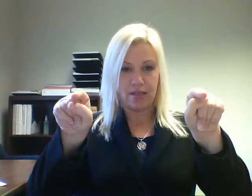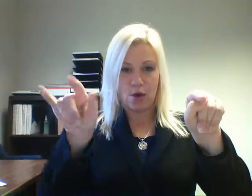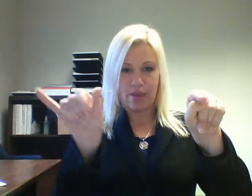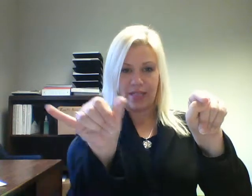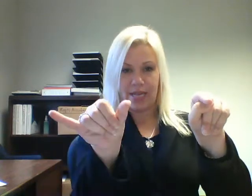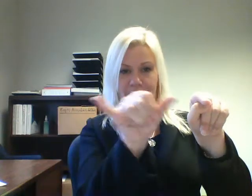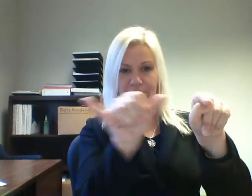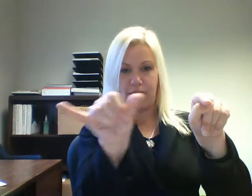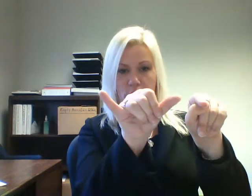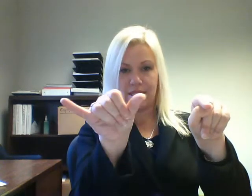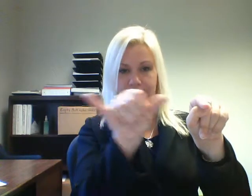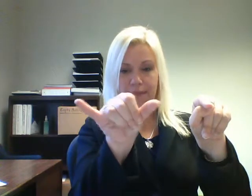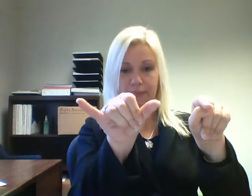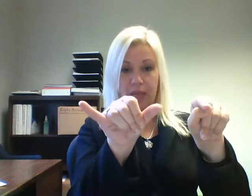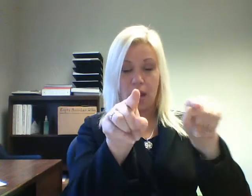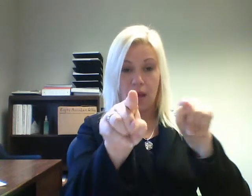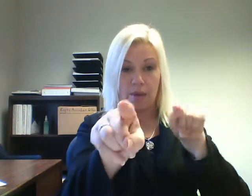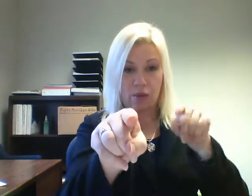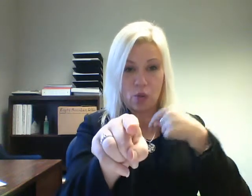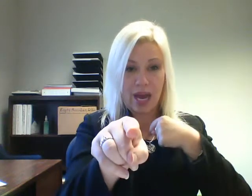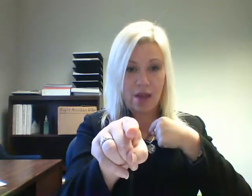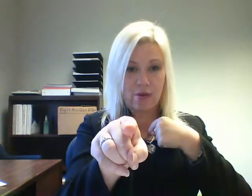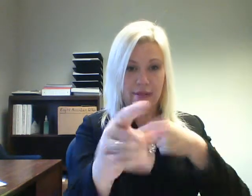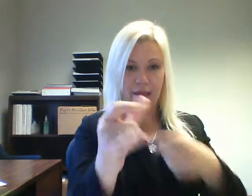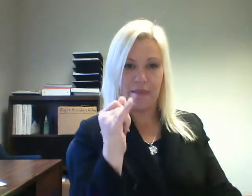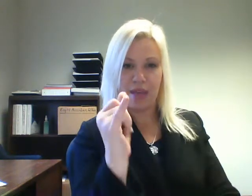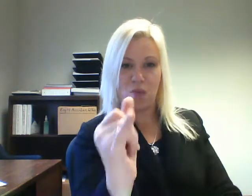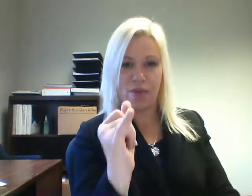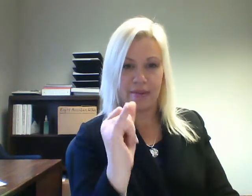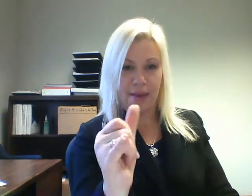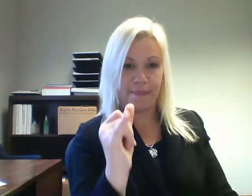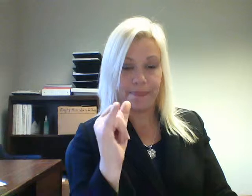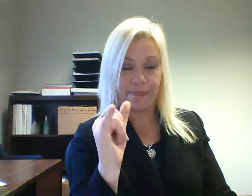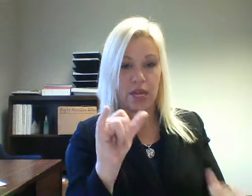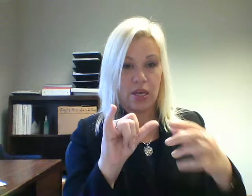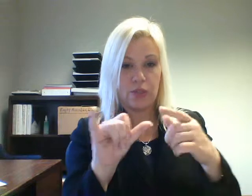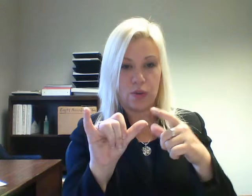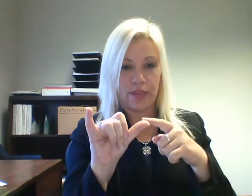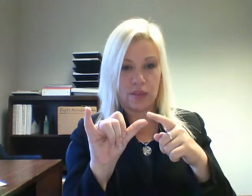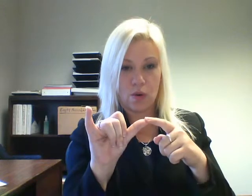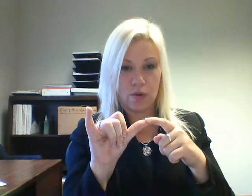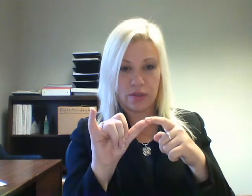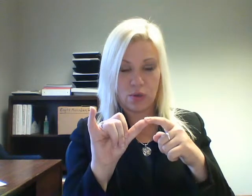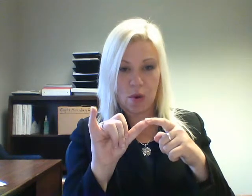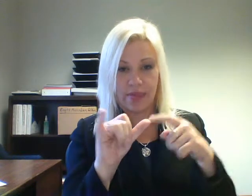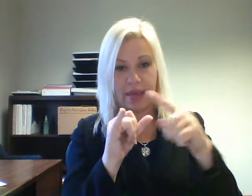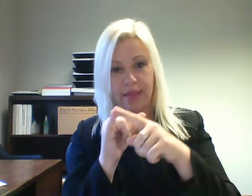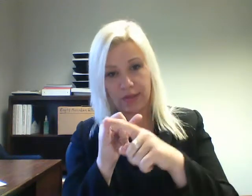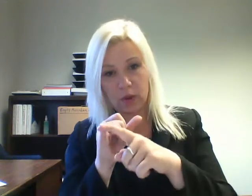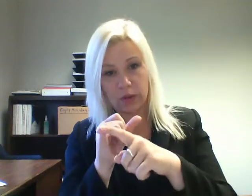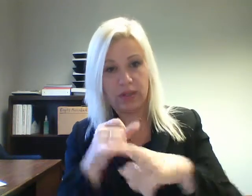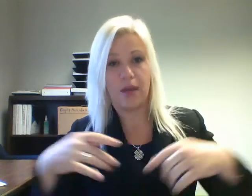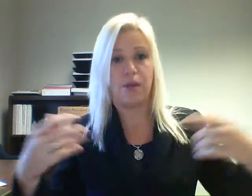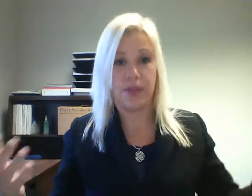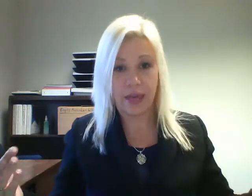thing are the same, then they're the same. But if you and I are the same, then we're the same. So this goes to one thing and this goes to the other thing